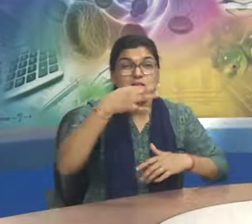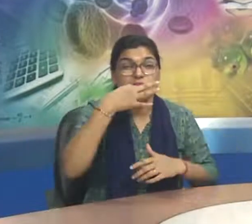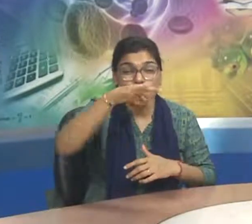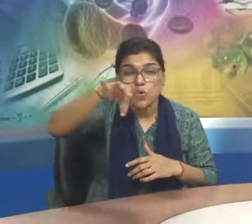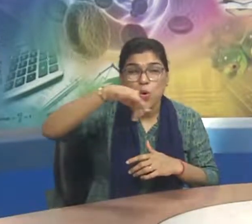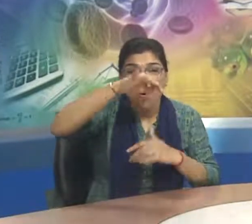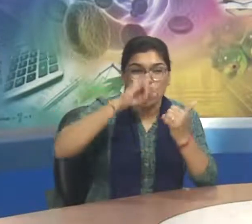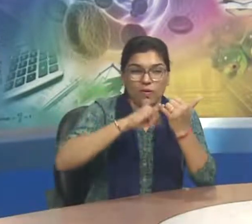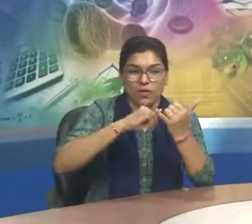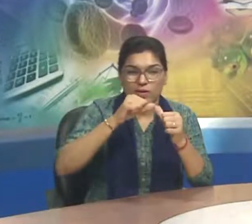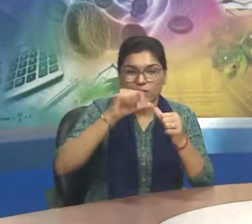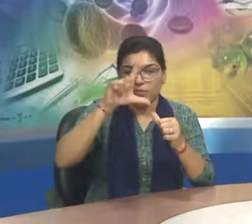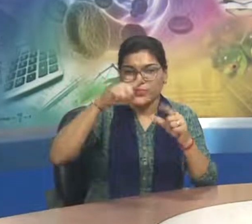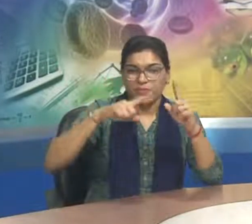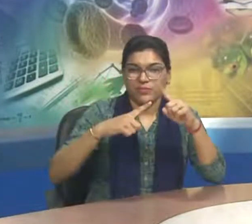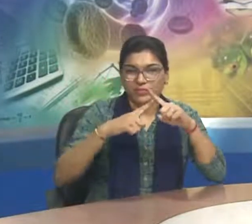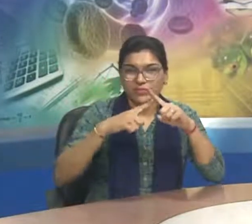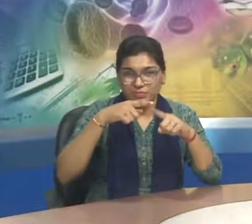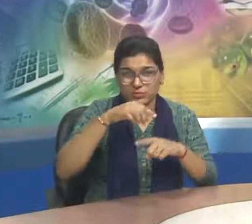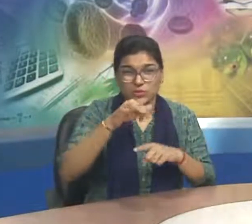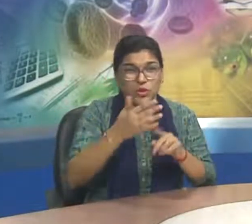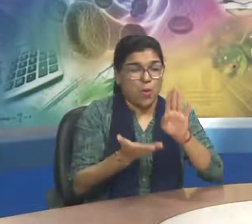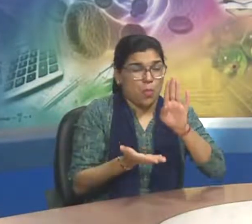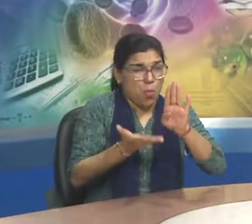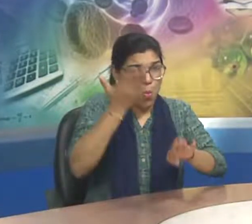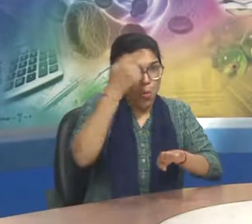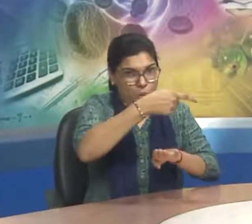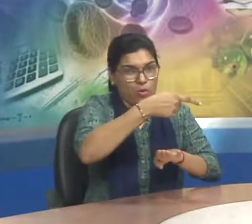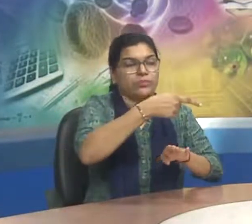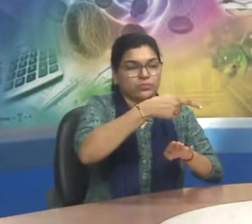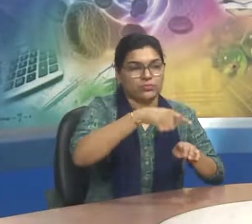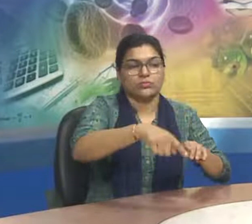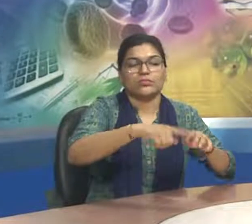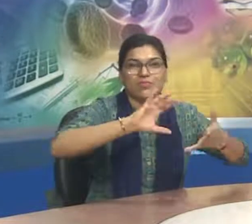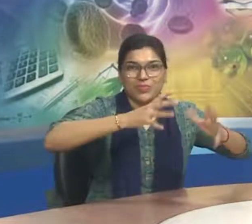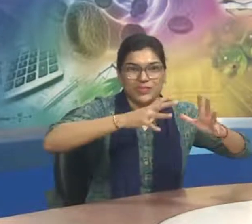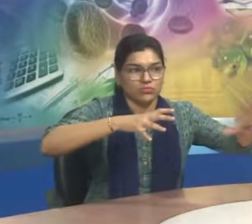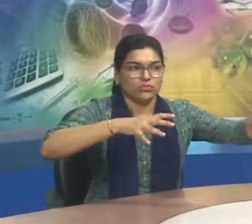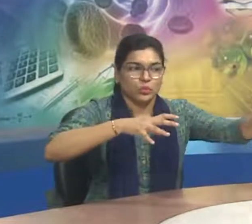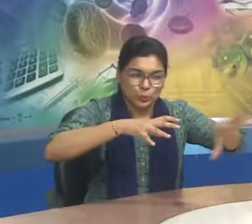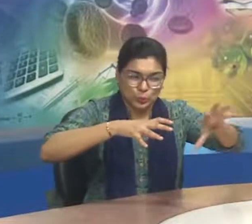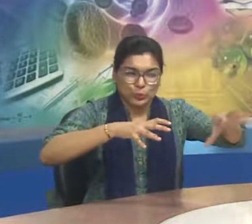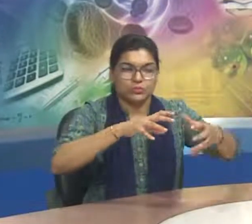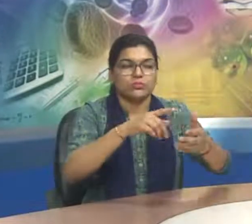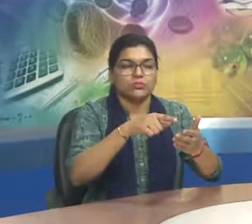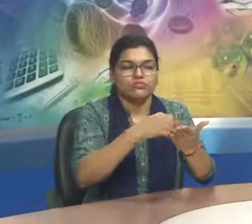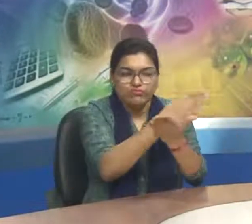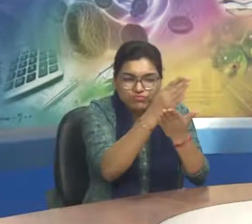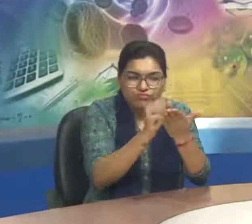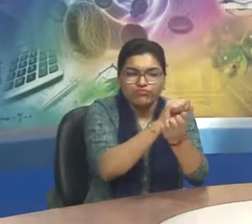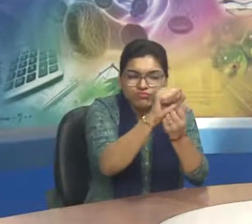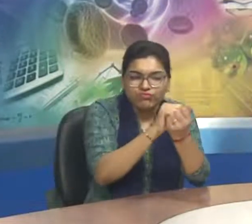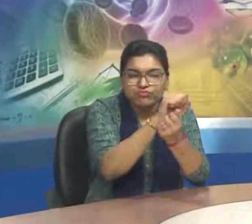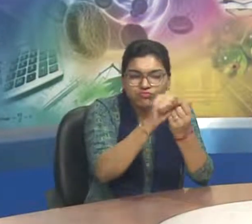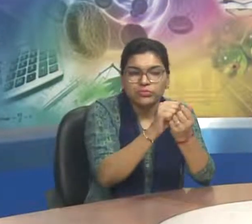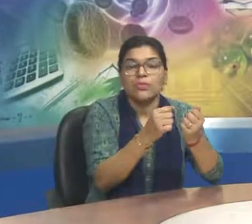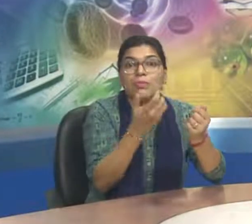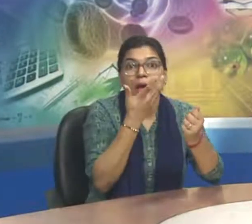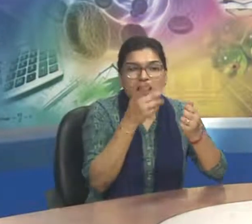And because we know that the natural water bodies are having the salt, so